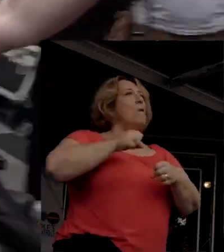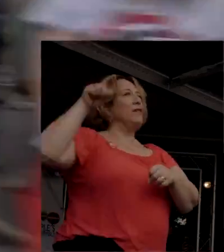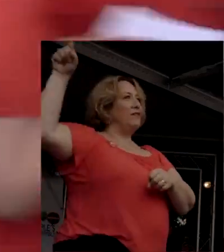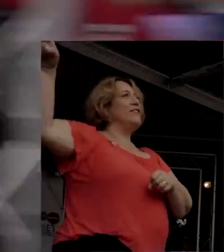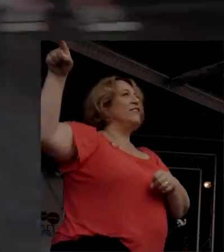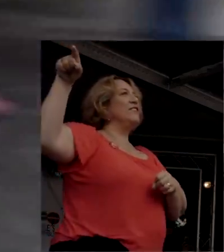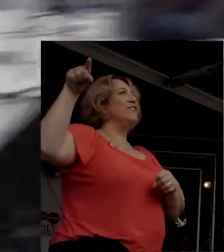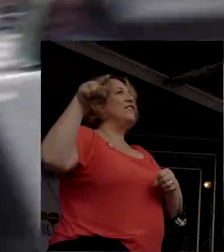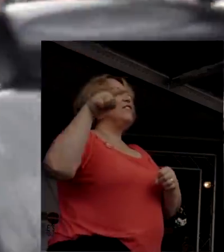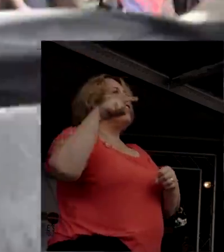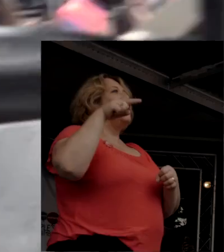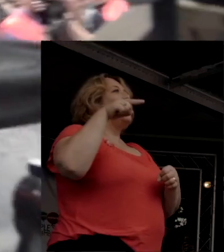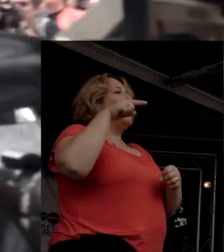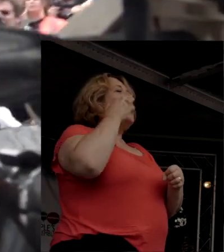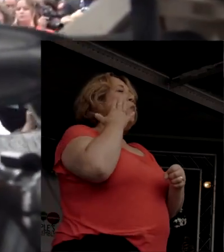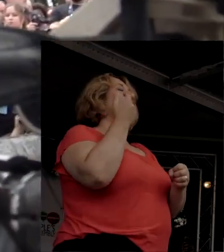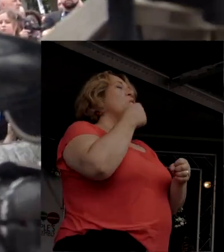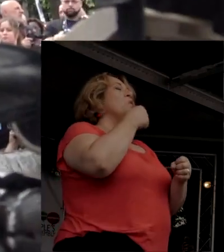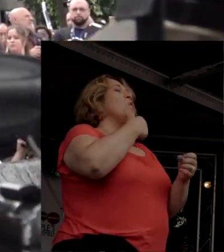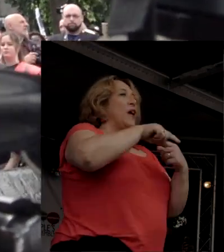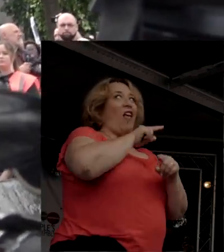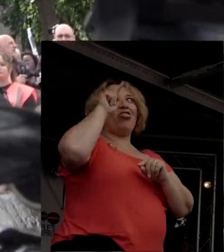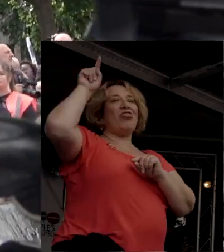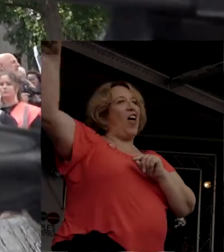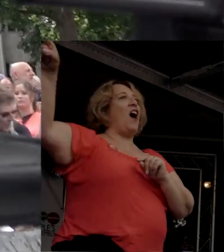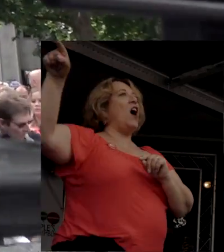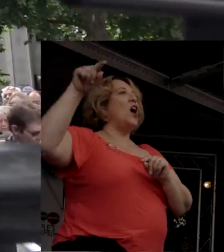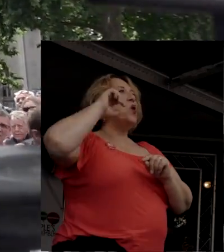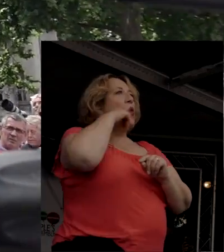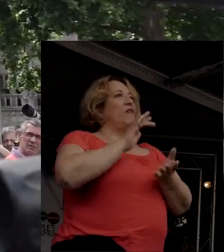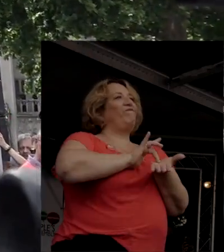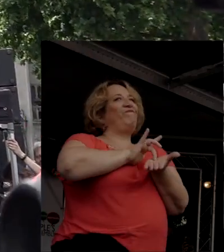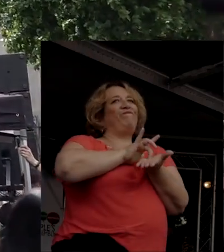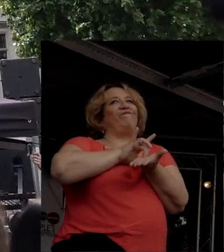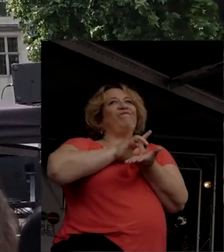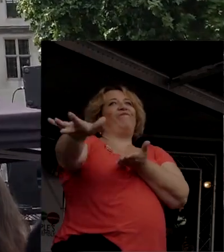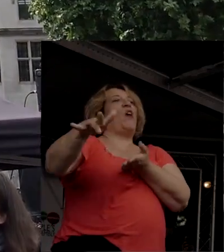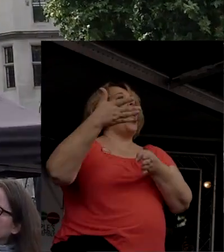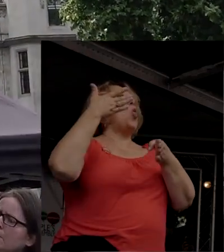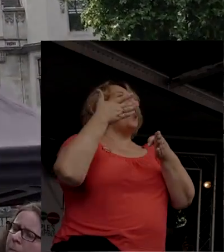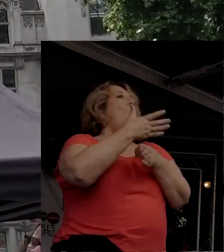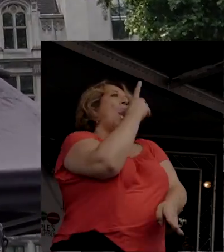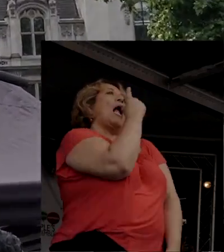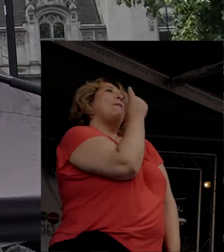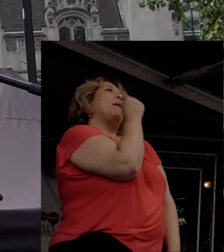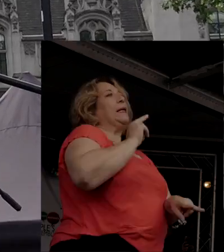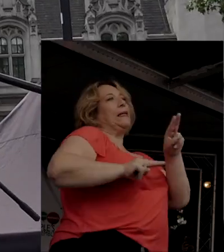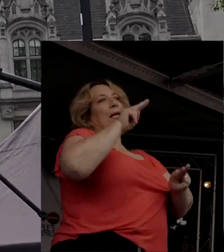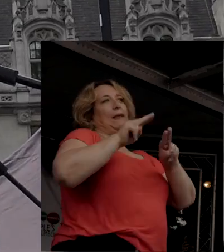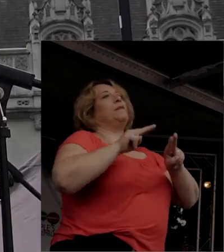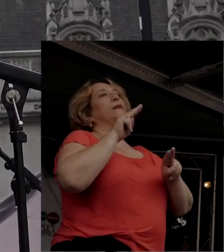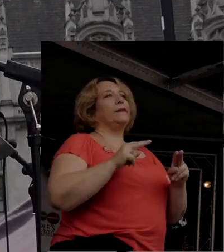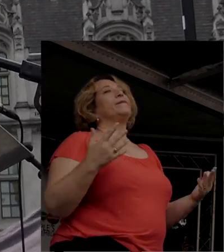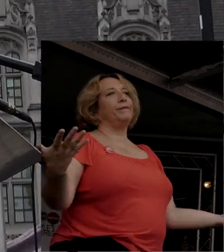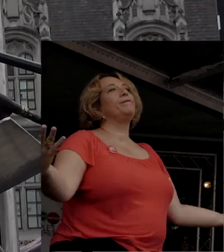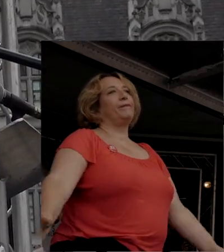I tell you, when we come to power, we will scrap the work capability assessment that has brutalised